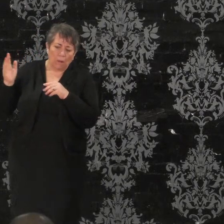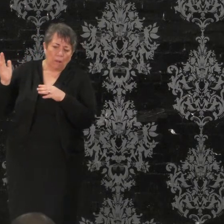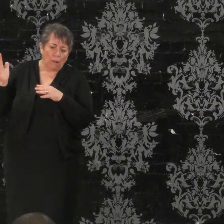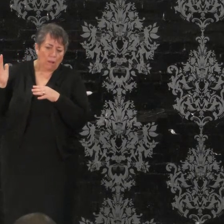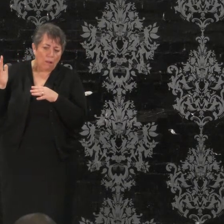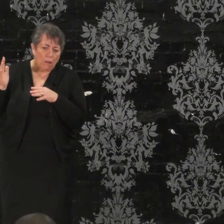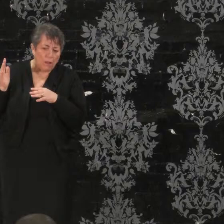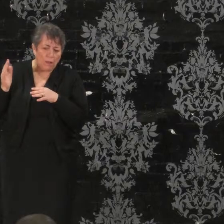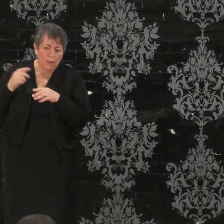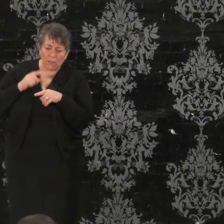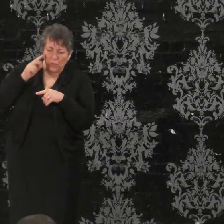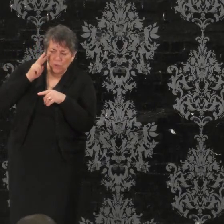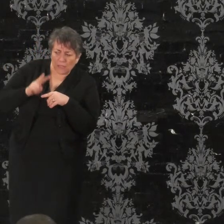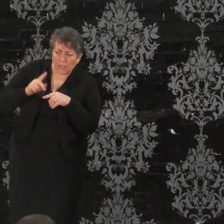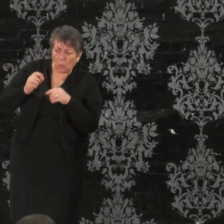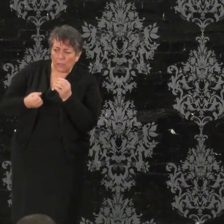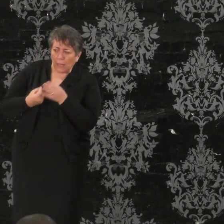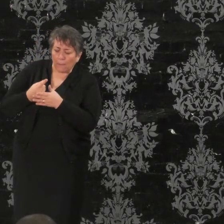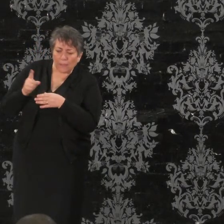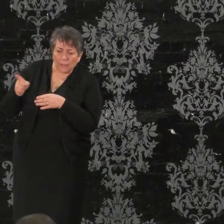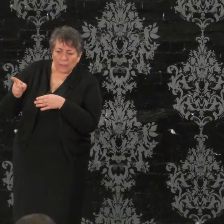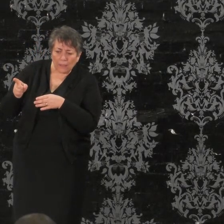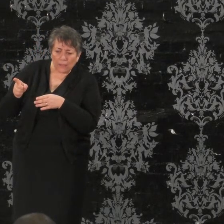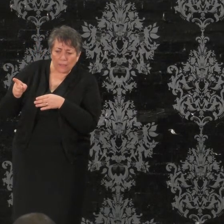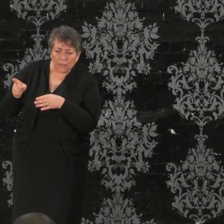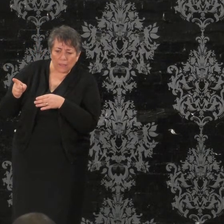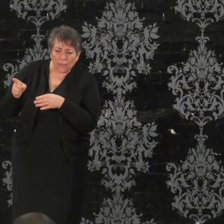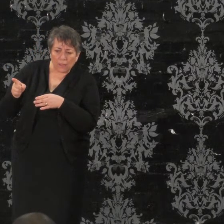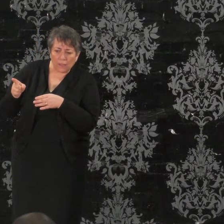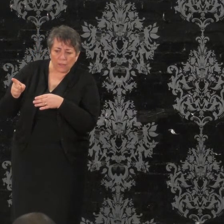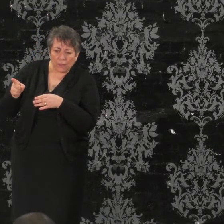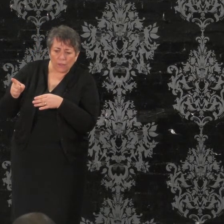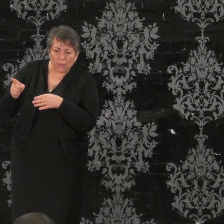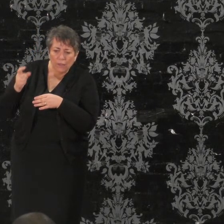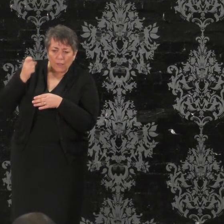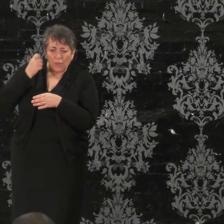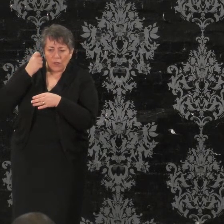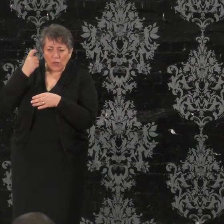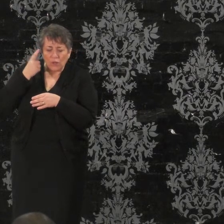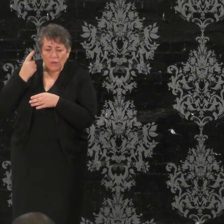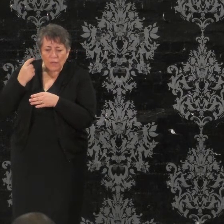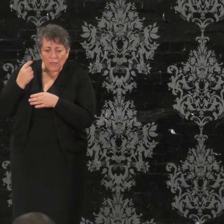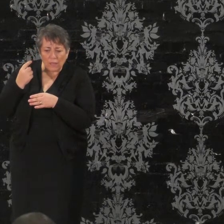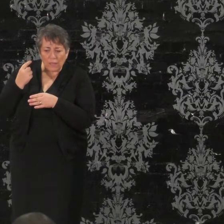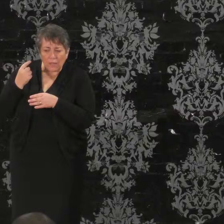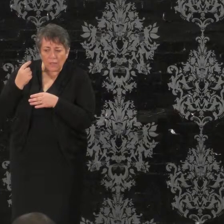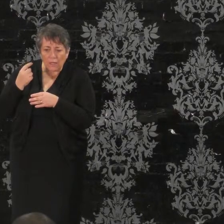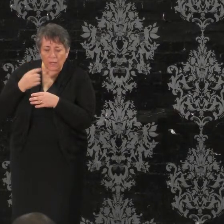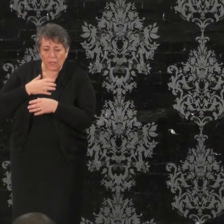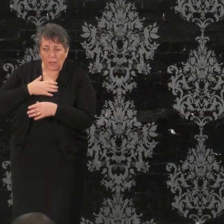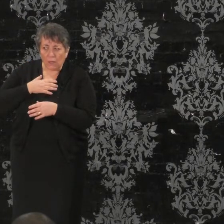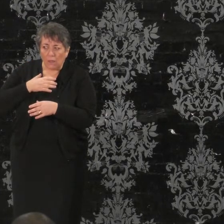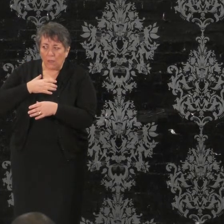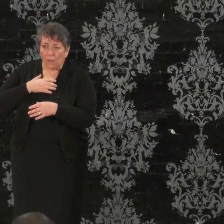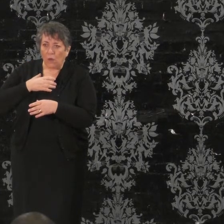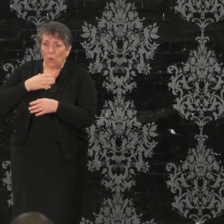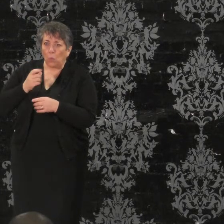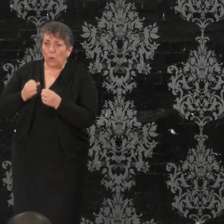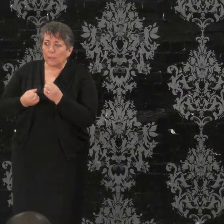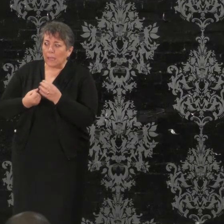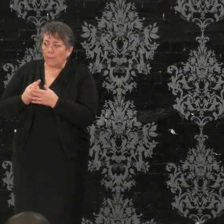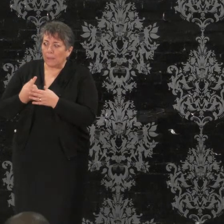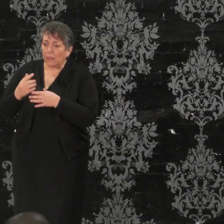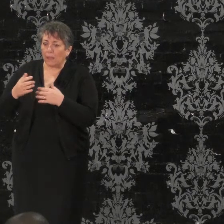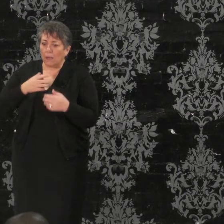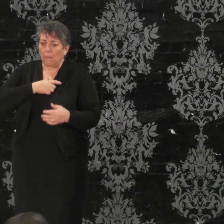You go over to see what the commotion is about. Everything is moving too fast. Your breath gets shallower. Your heart